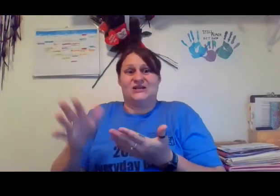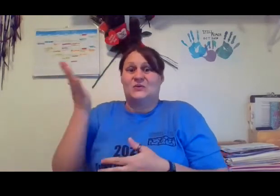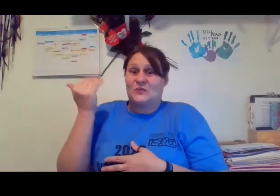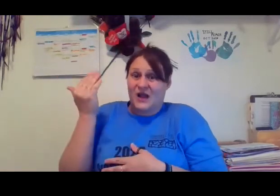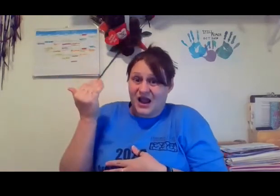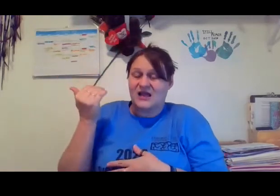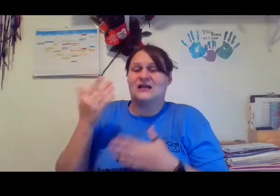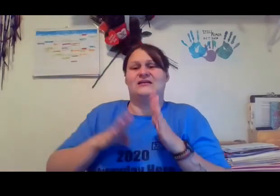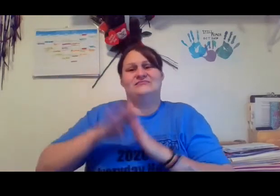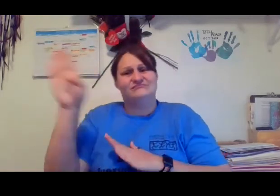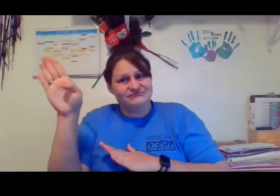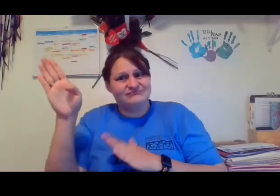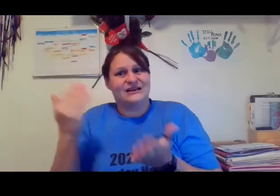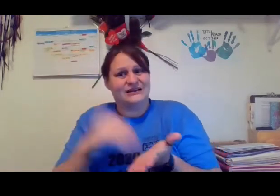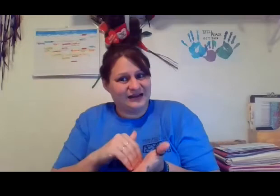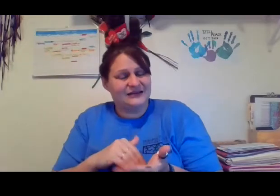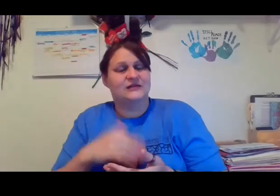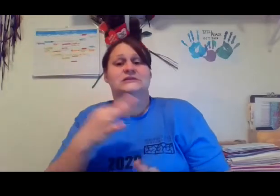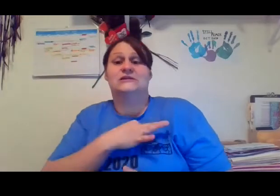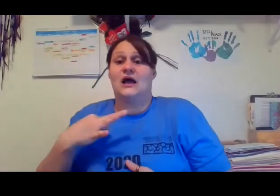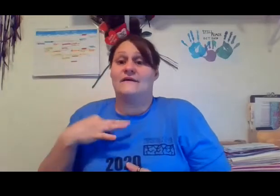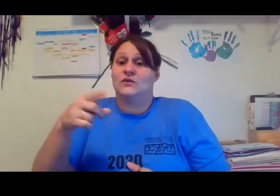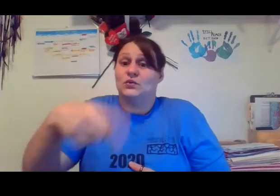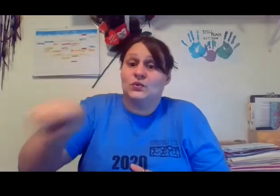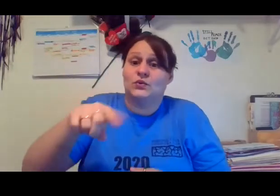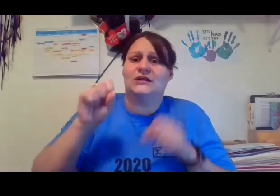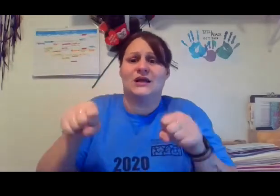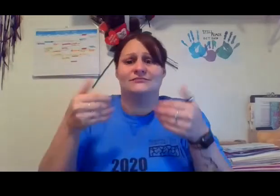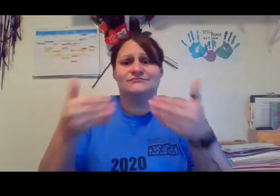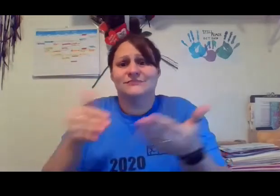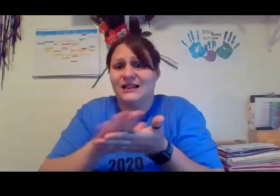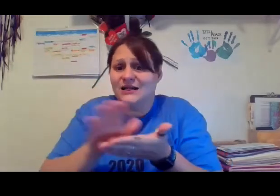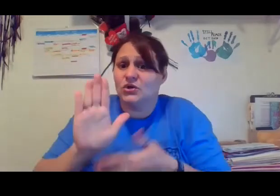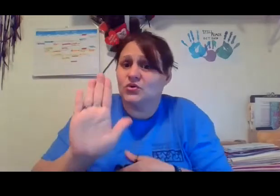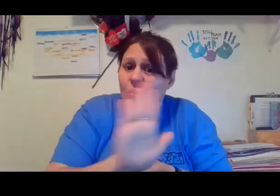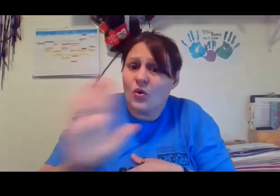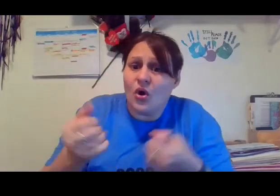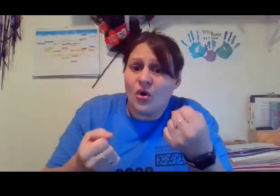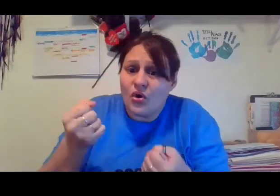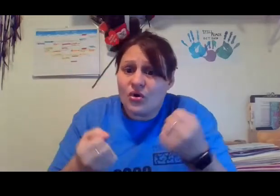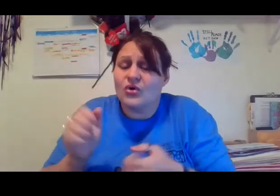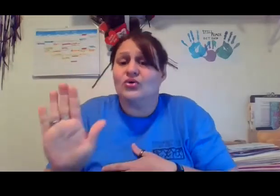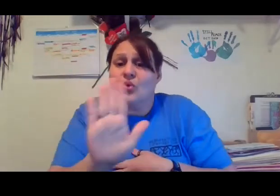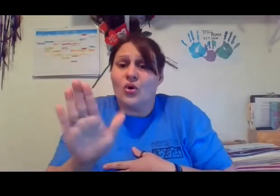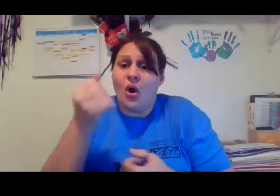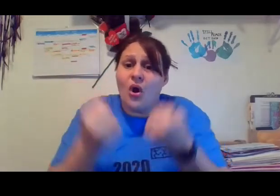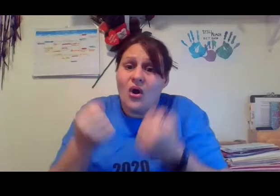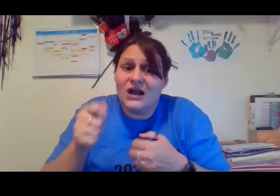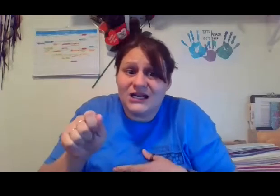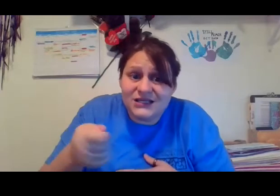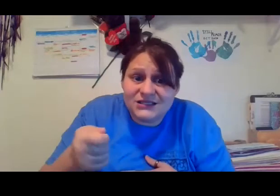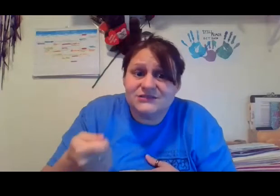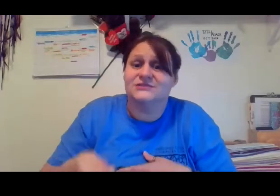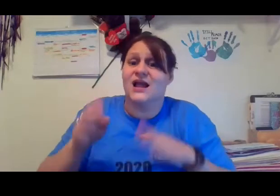their rights to not use a mask. And again, I want to emphasize the use of wipes,